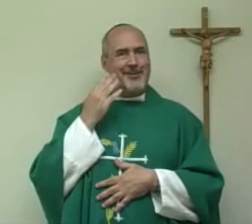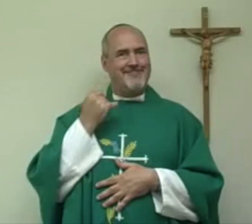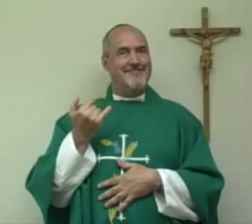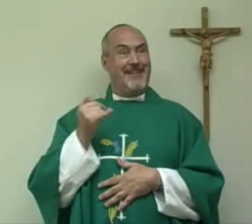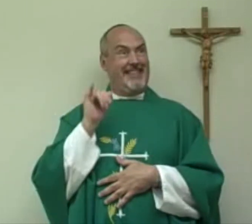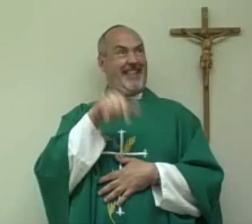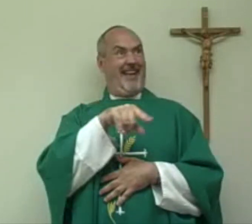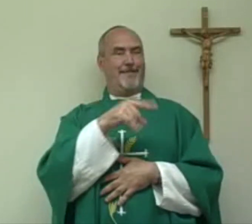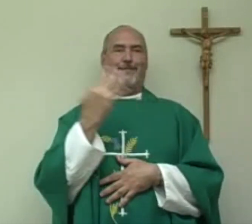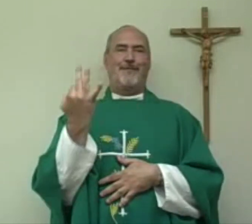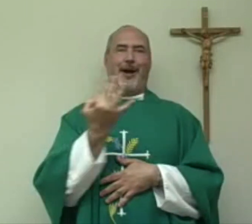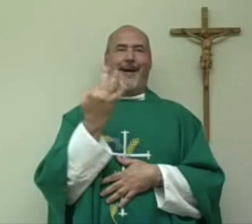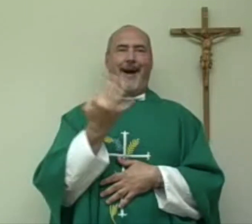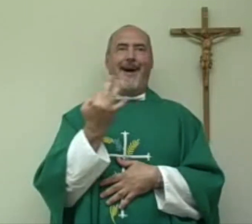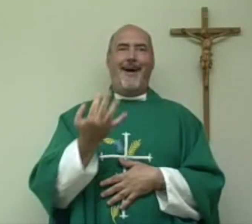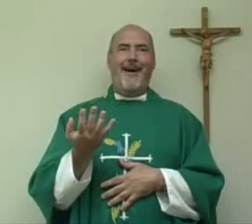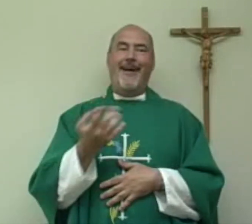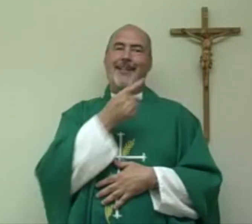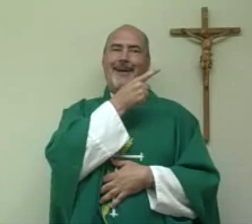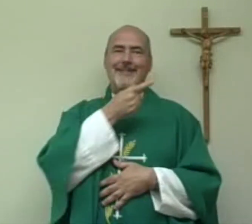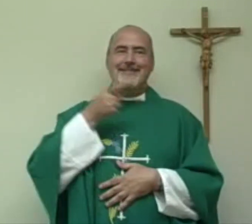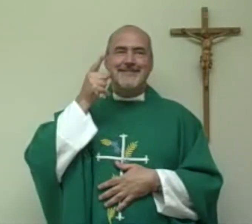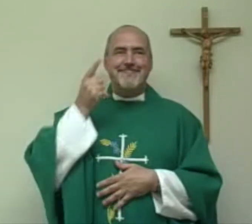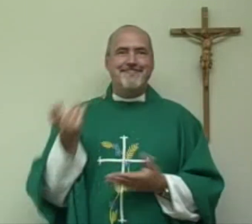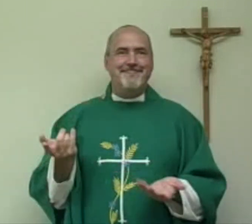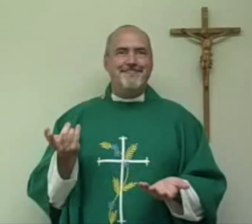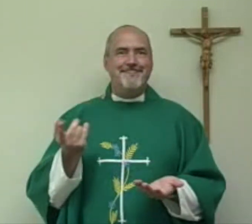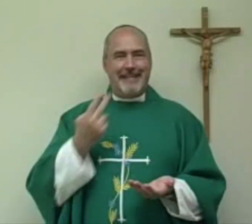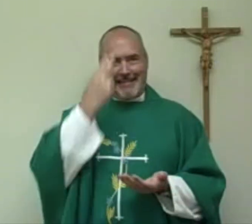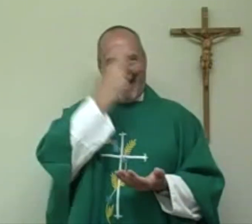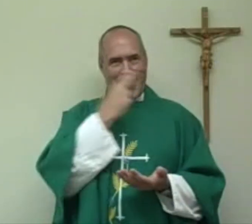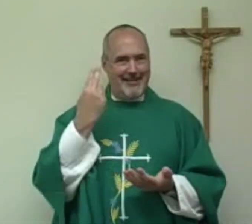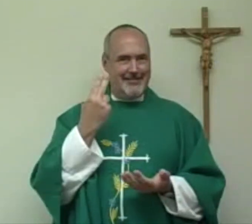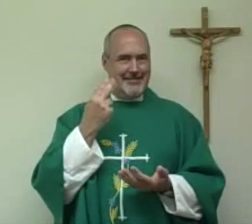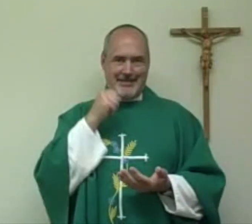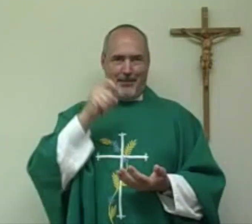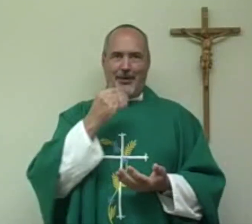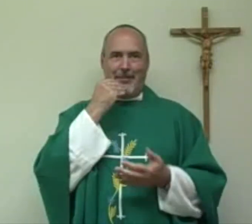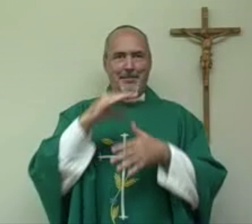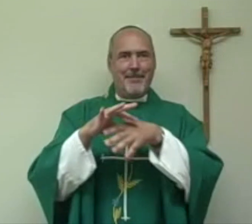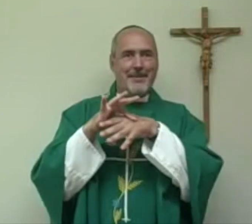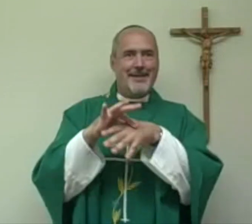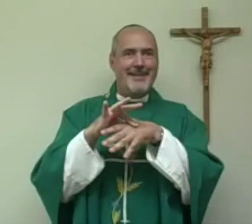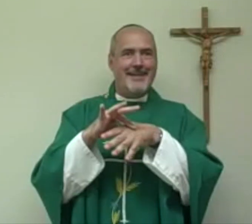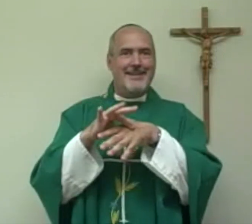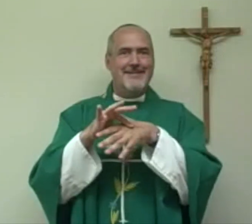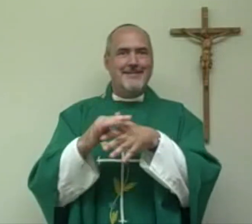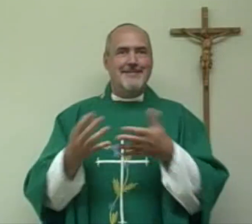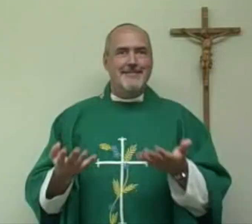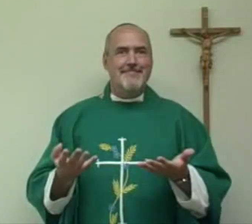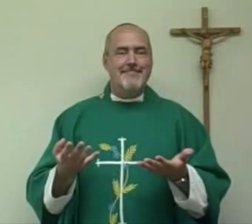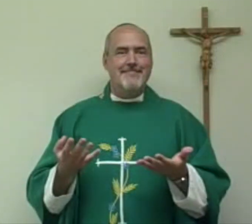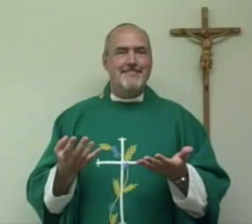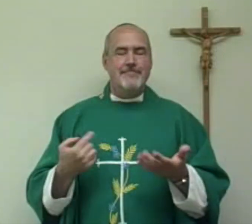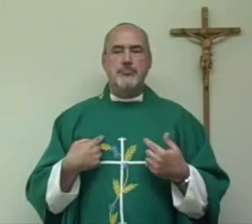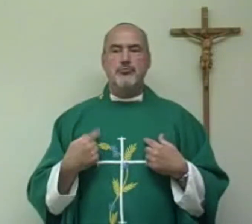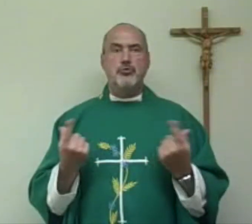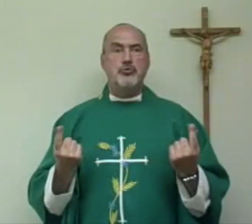And why was I a little surprised? It's because it was Friday during Lent. And Catholics don't eat meat on Fridays during